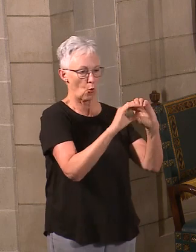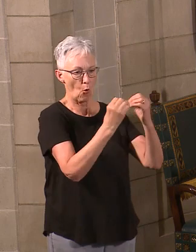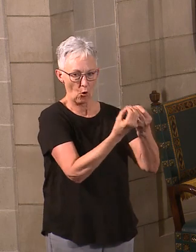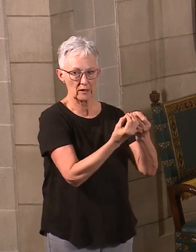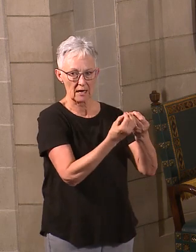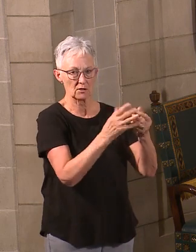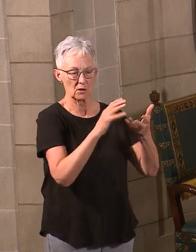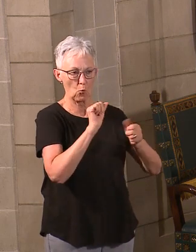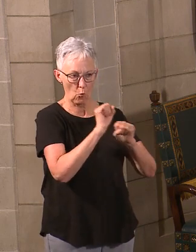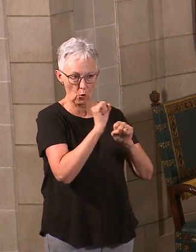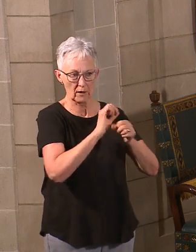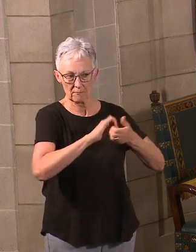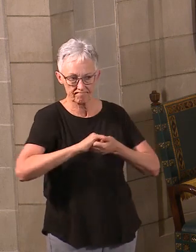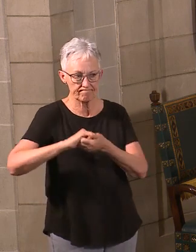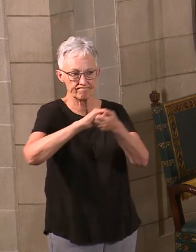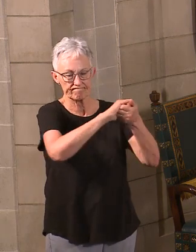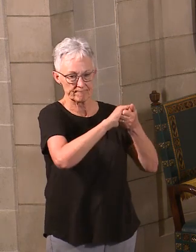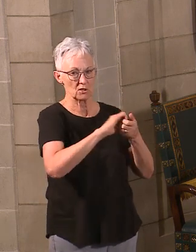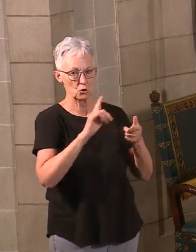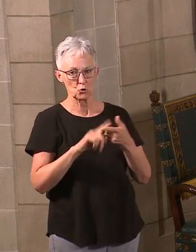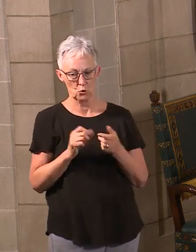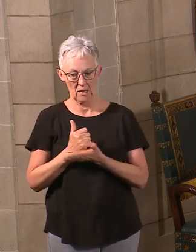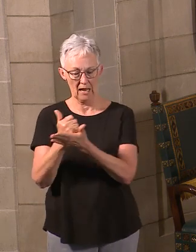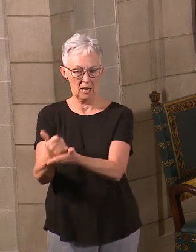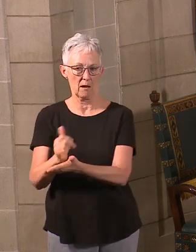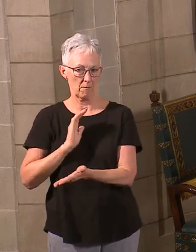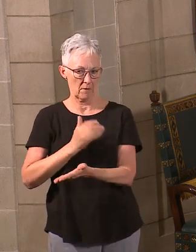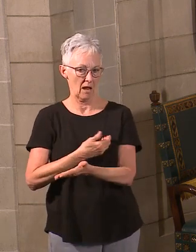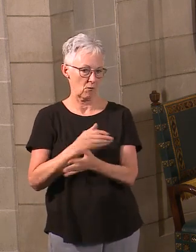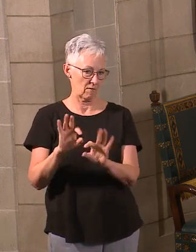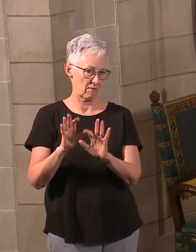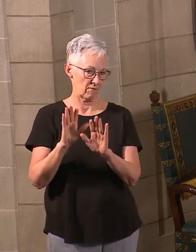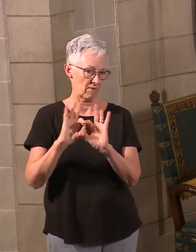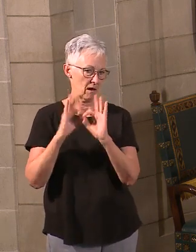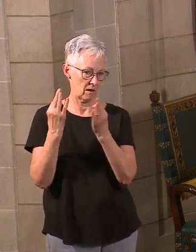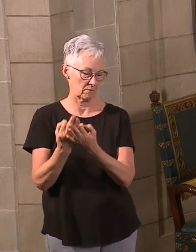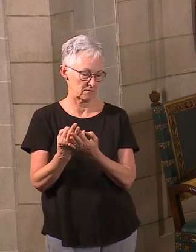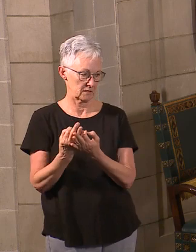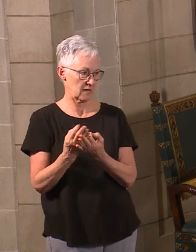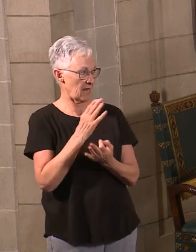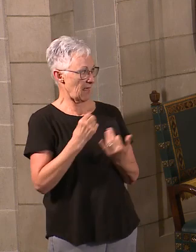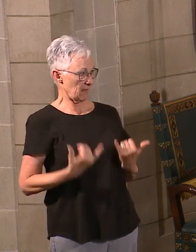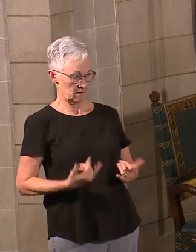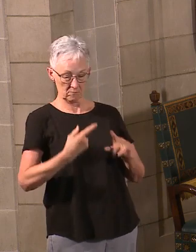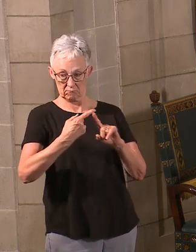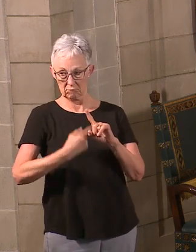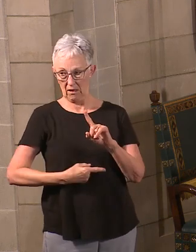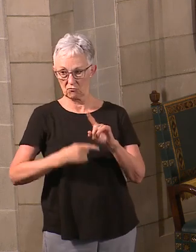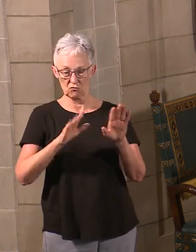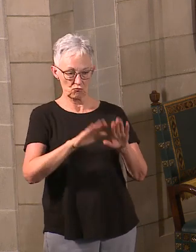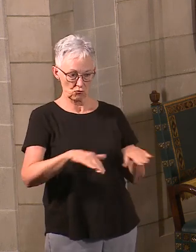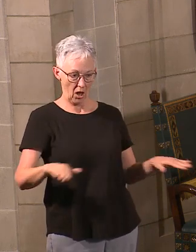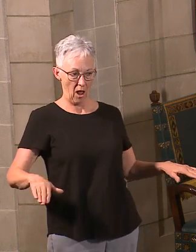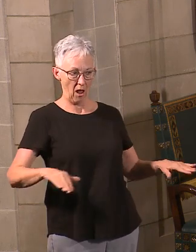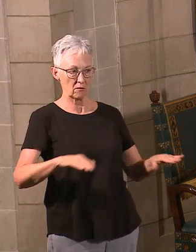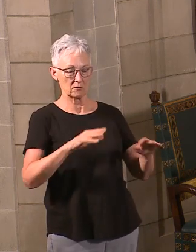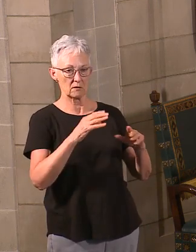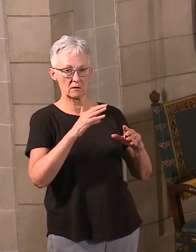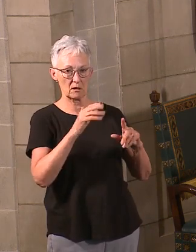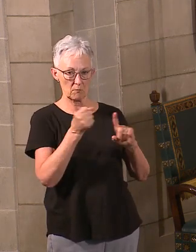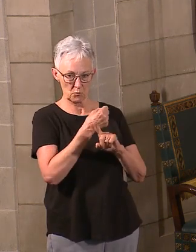Finally, as the governor noted, April is Child Abuse Prevention Month, and we believe each of us have a role in prevention. We encourage you to reach out and offer